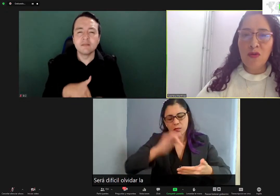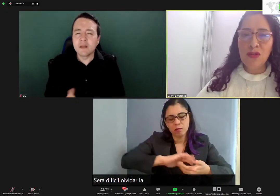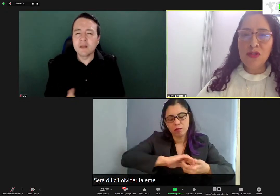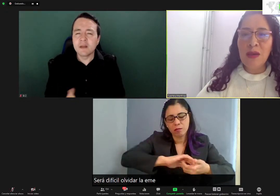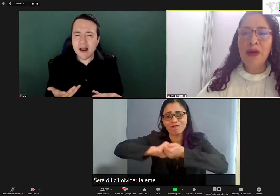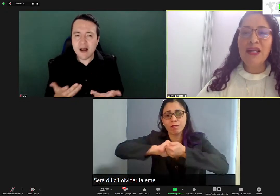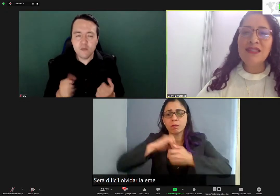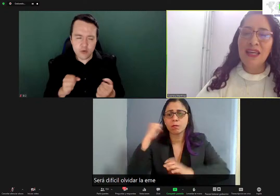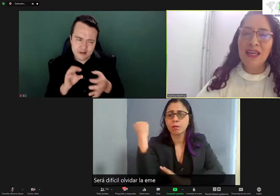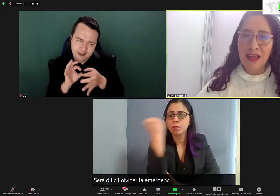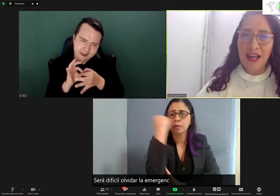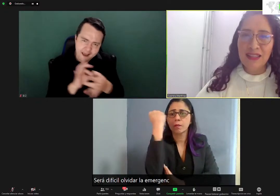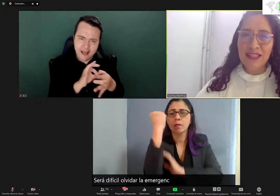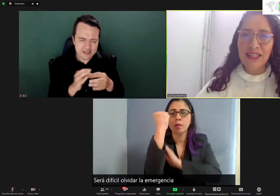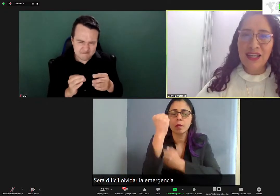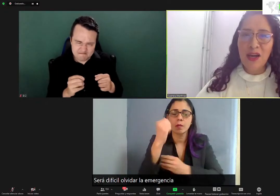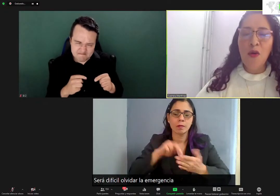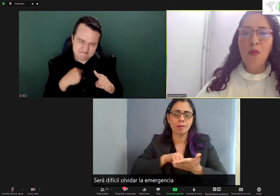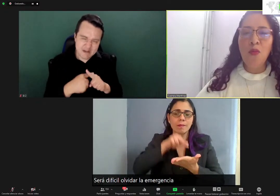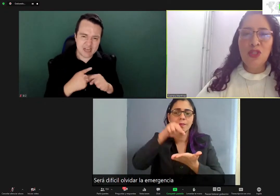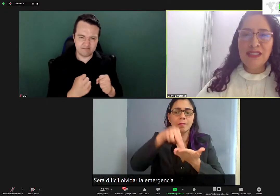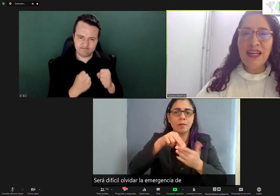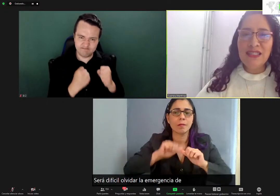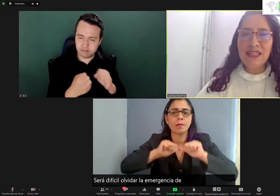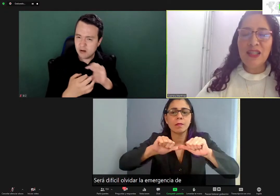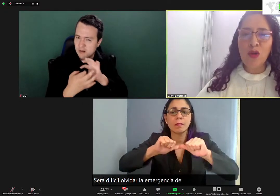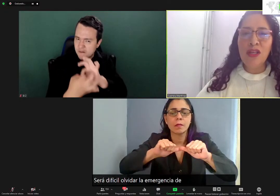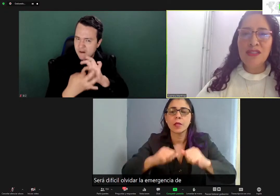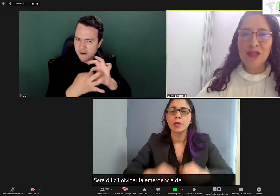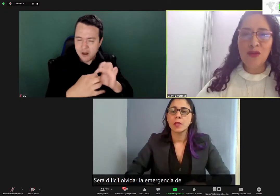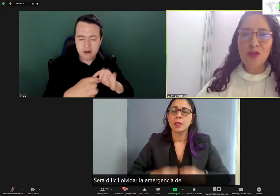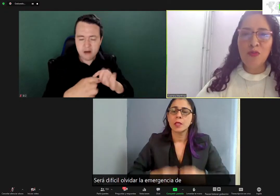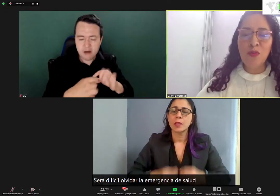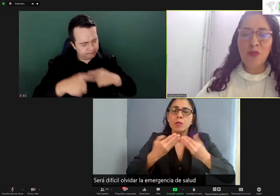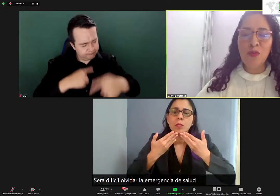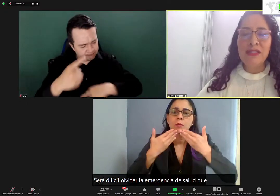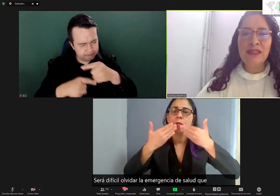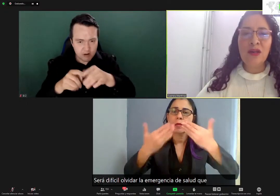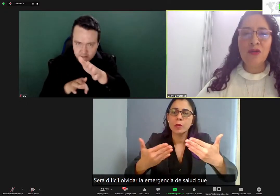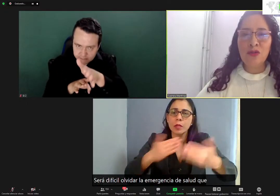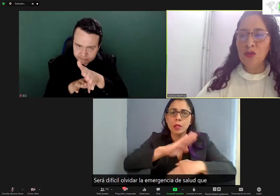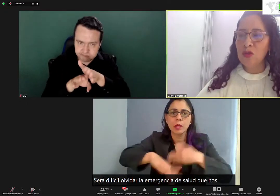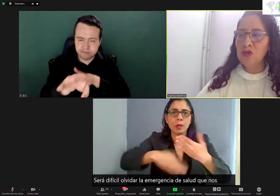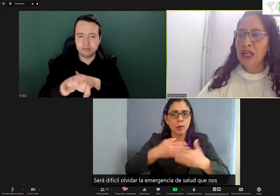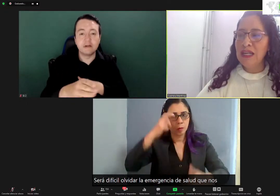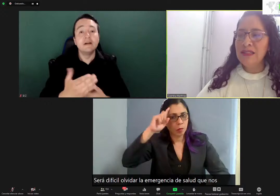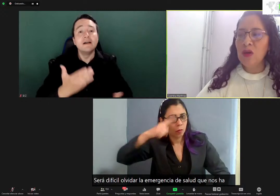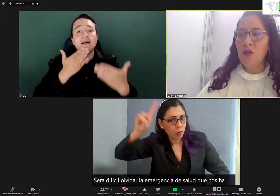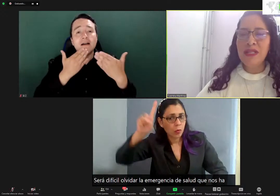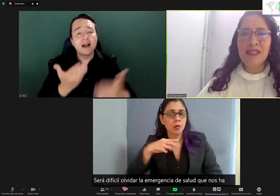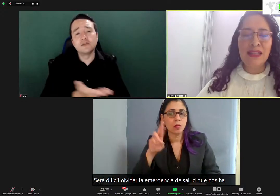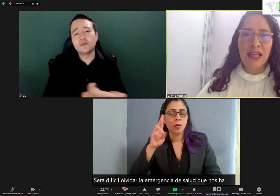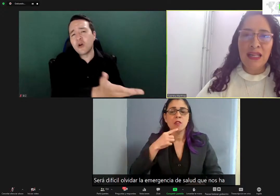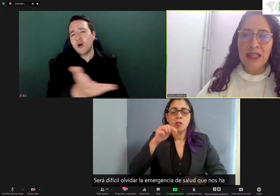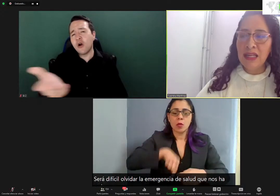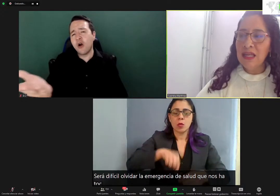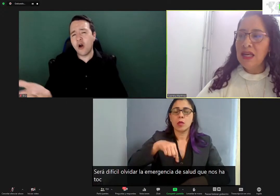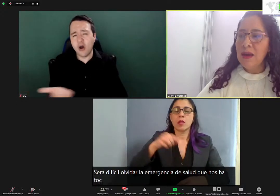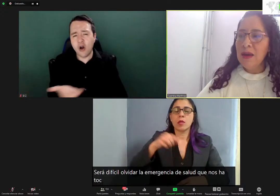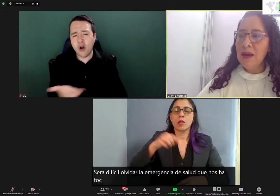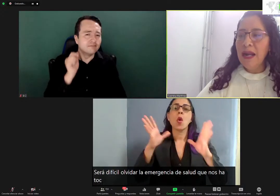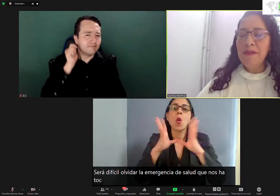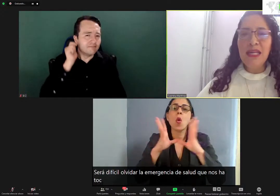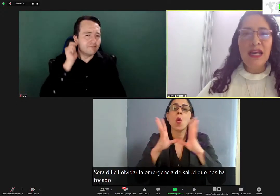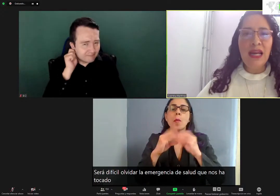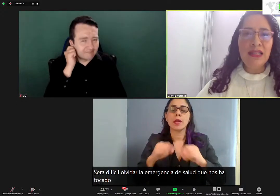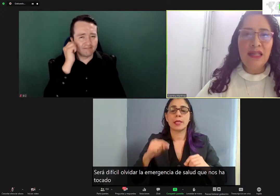alliances to build new links and to move forward thank you all very much for being here with us